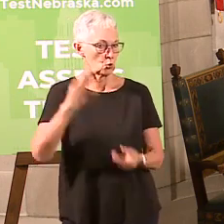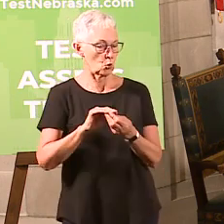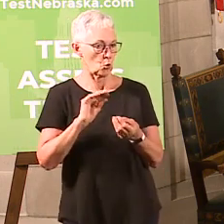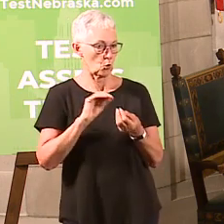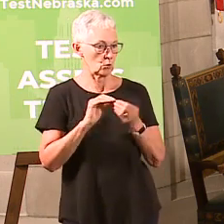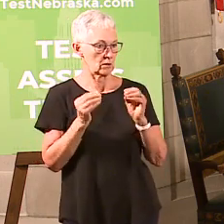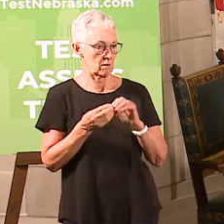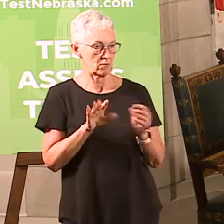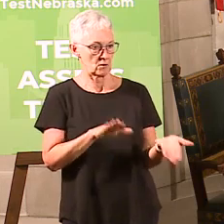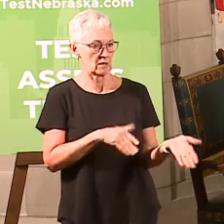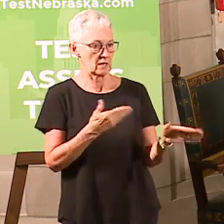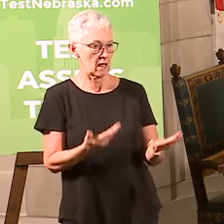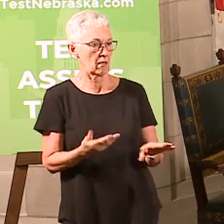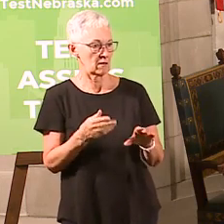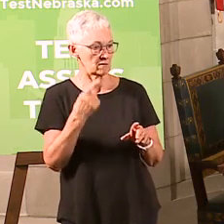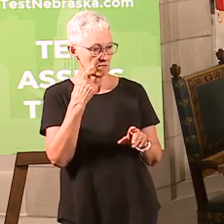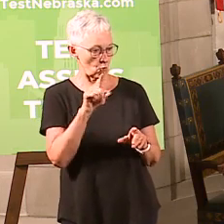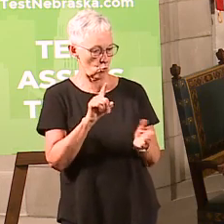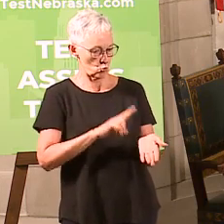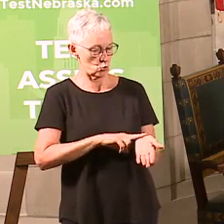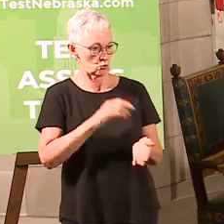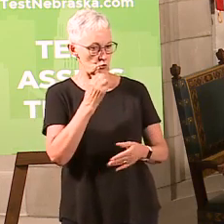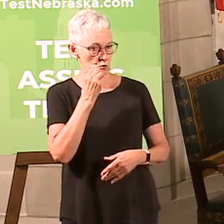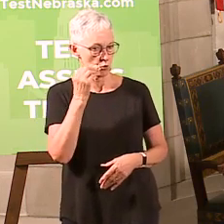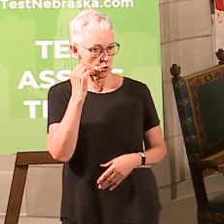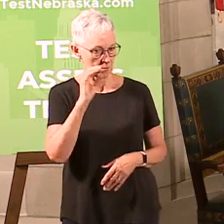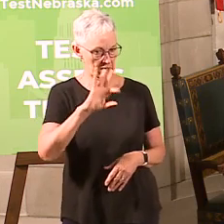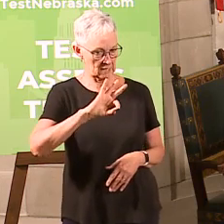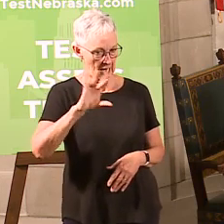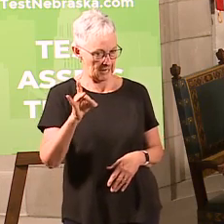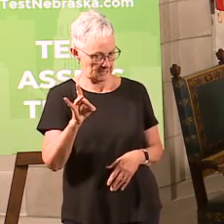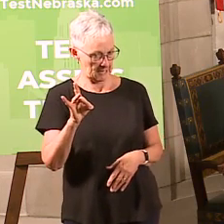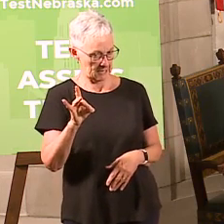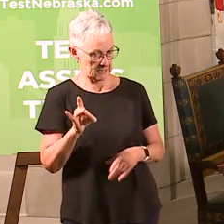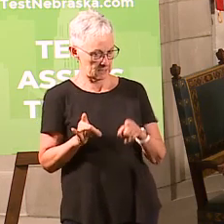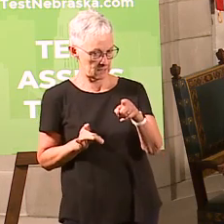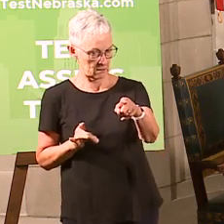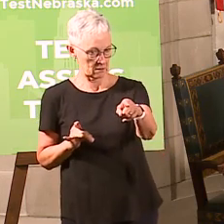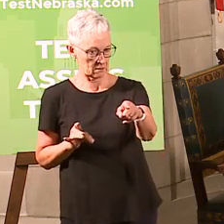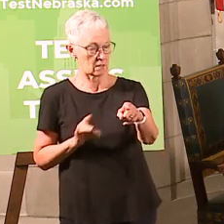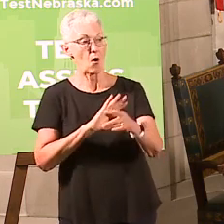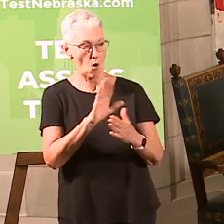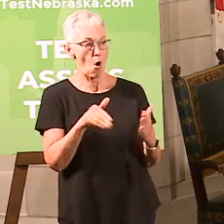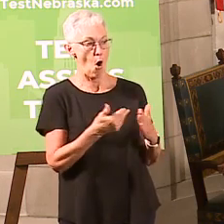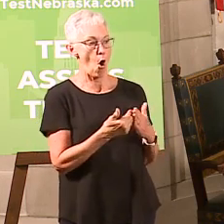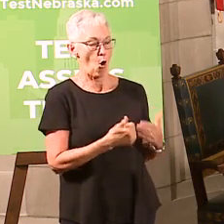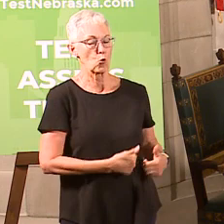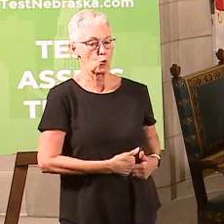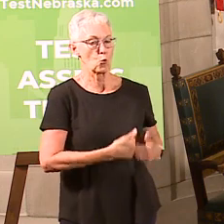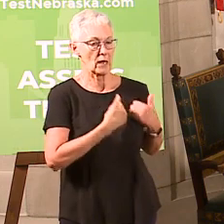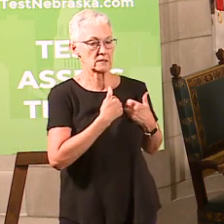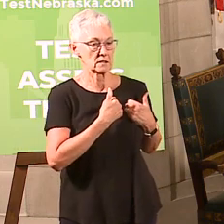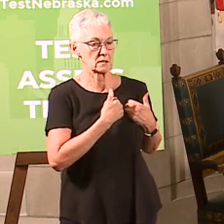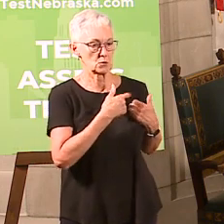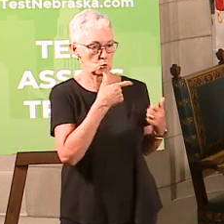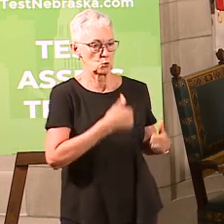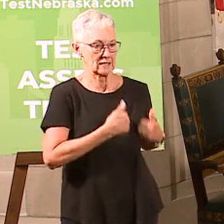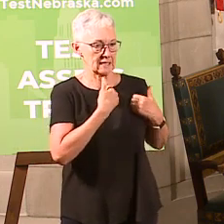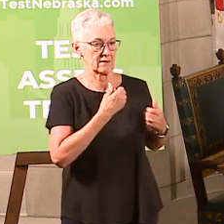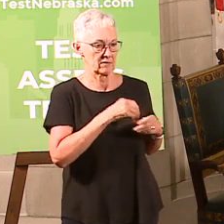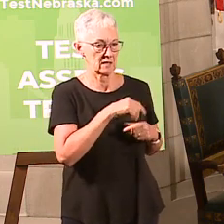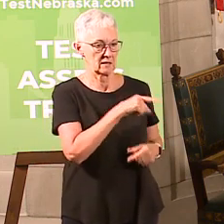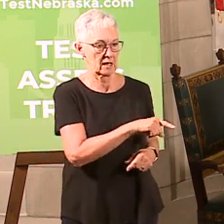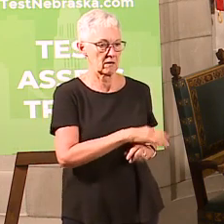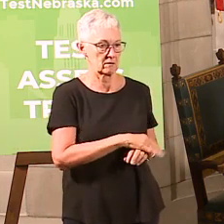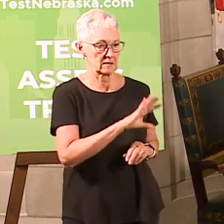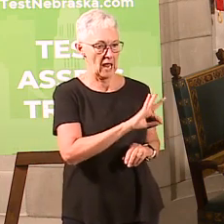is 98 deaths. All residents. All residents of long-term care facilities. 98 residents